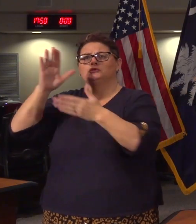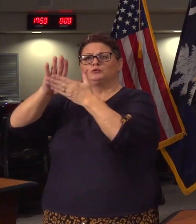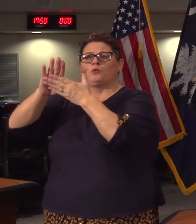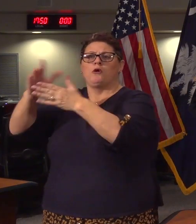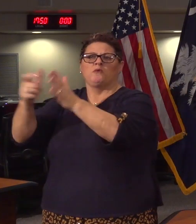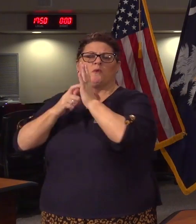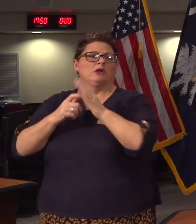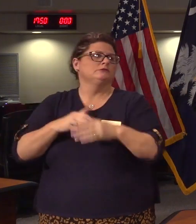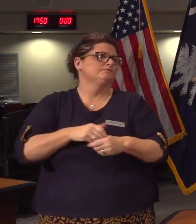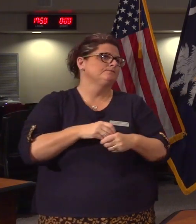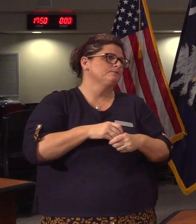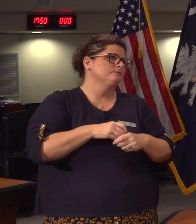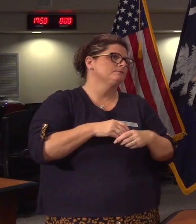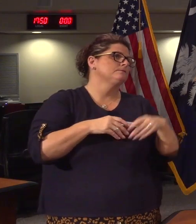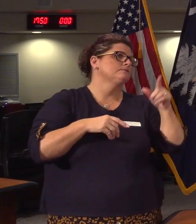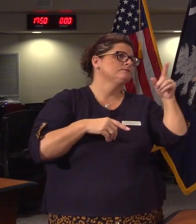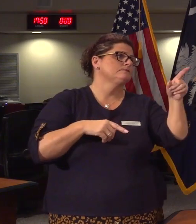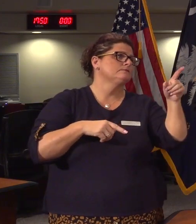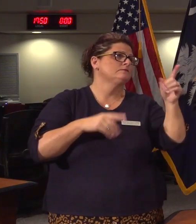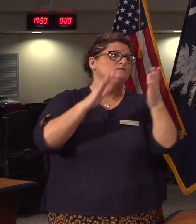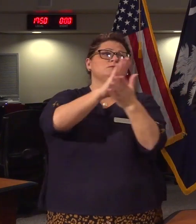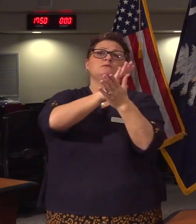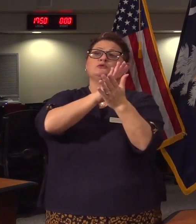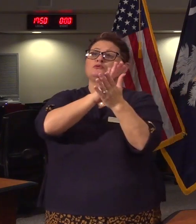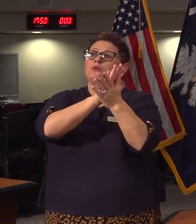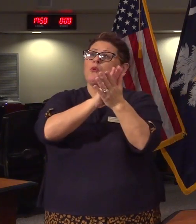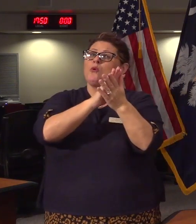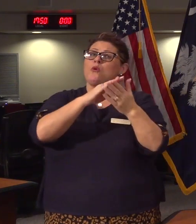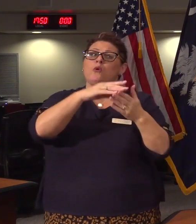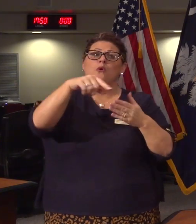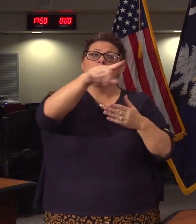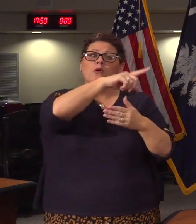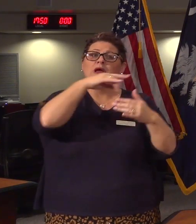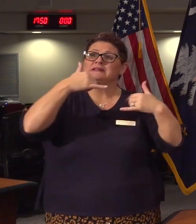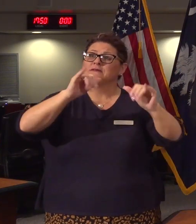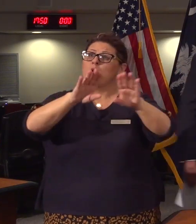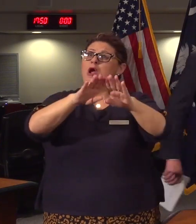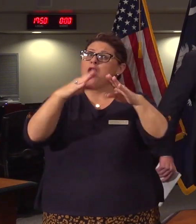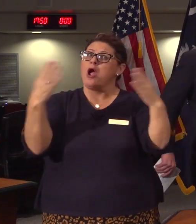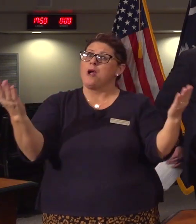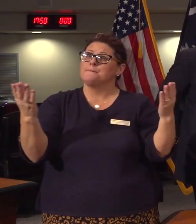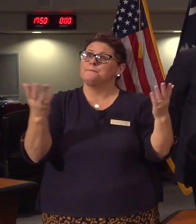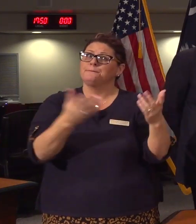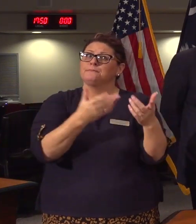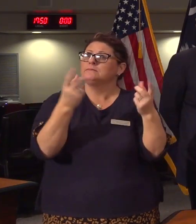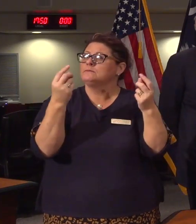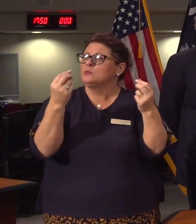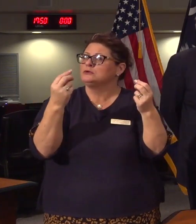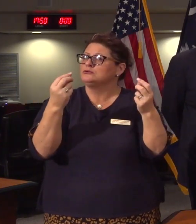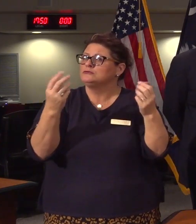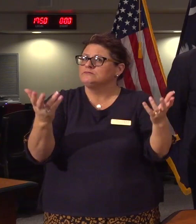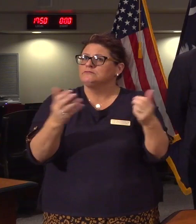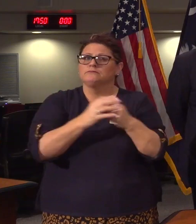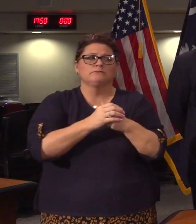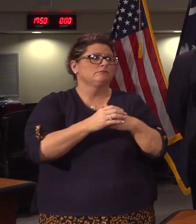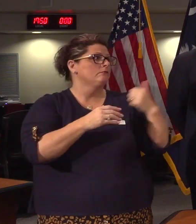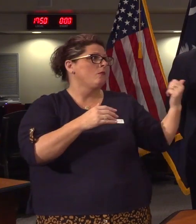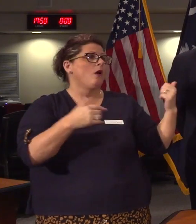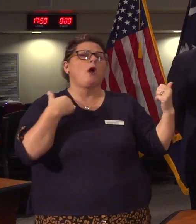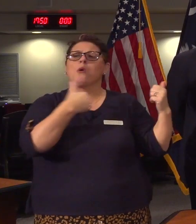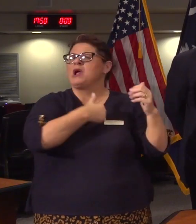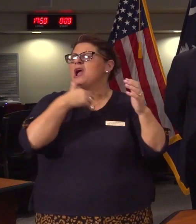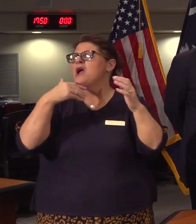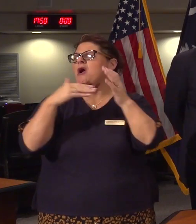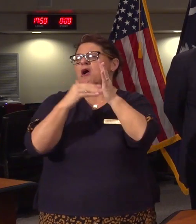urging right now for school districts that are still open and still functioning? Well, they're doing a variety of things. We speak